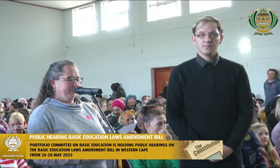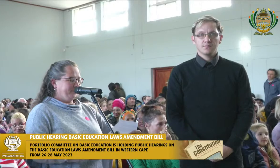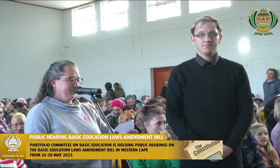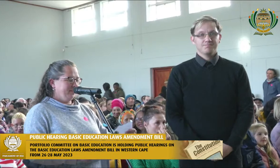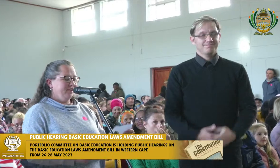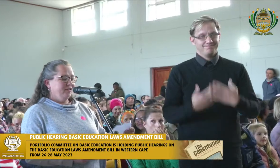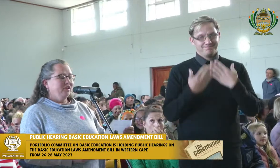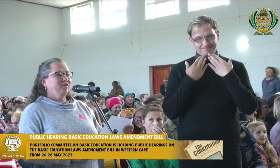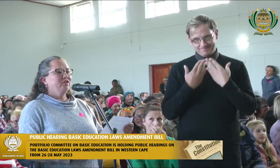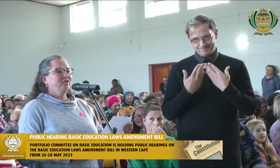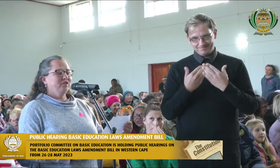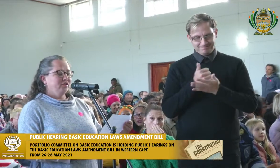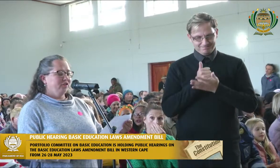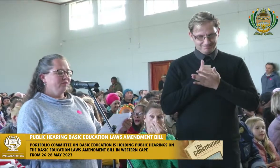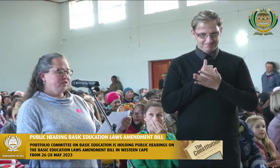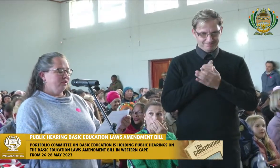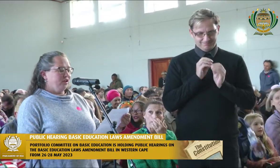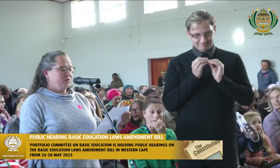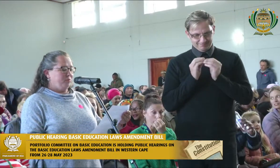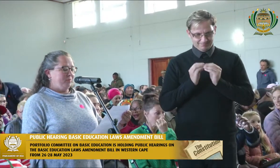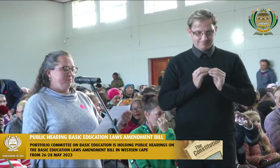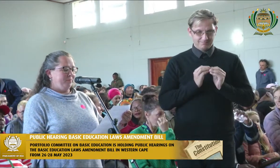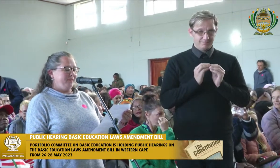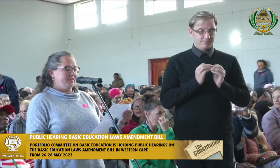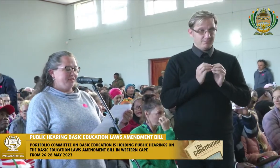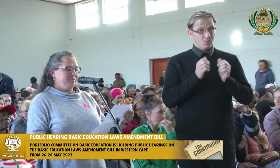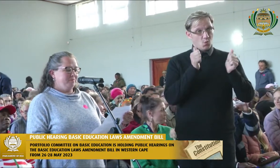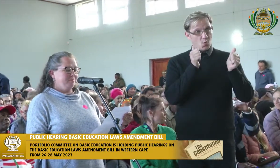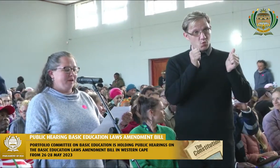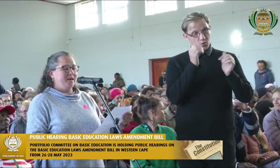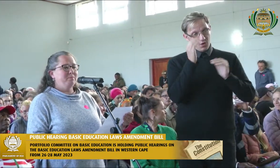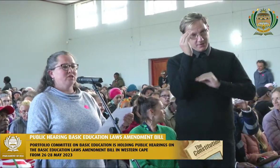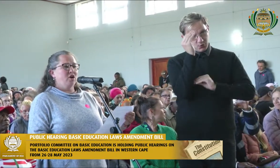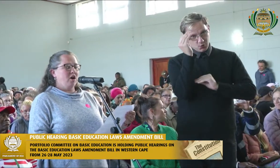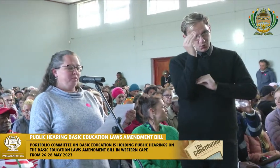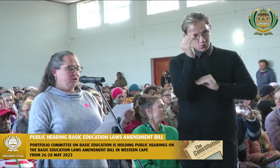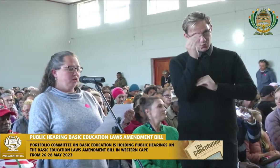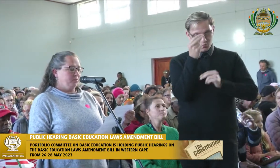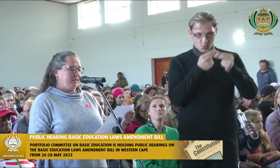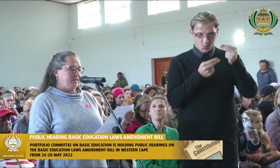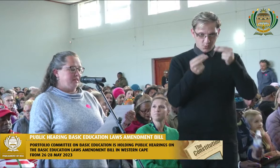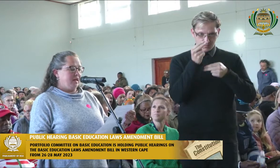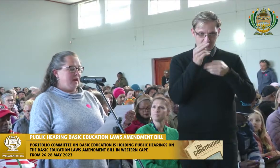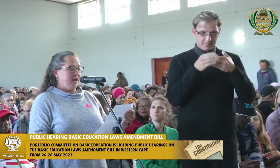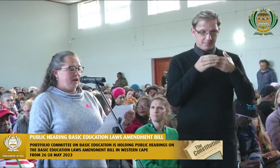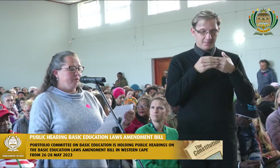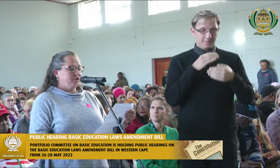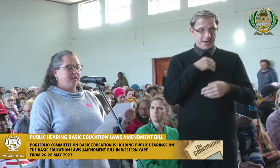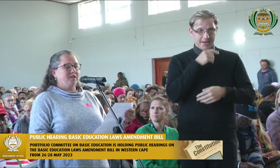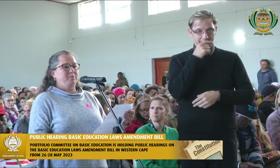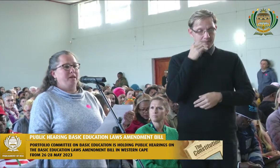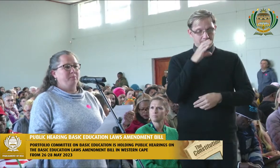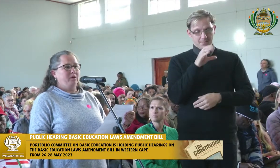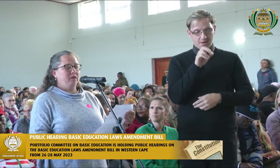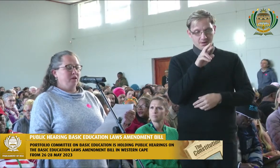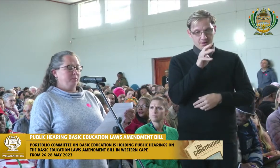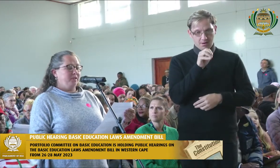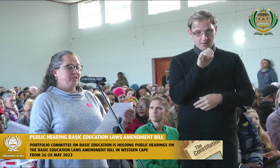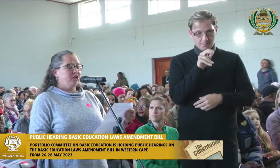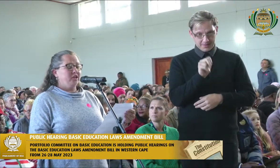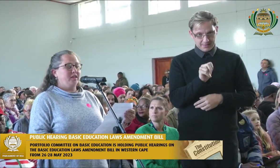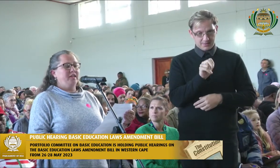Thank you. Good afternoon, honorable members. My name is Carmen Kloppers, and I reject the Bella